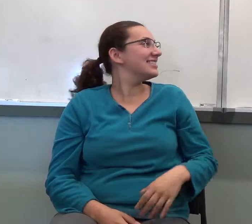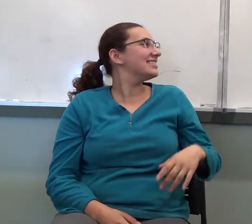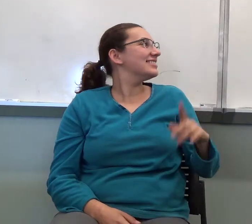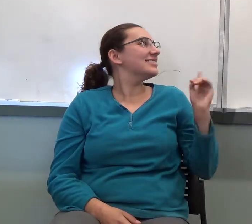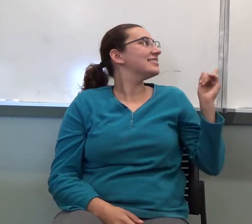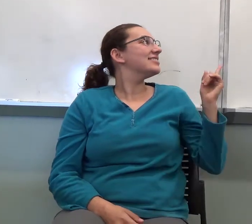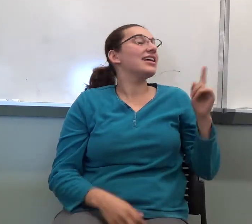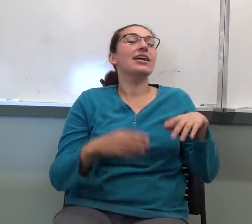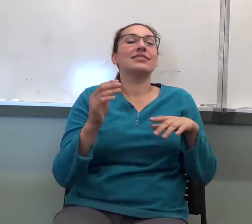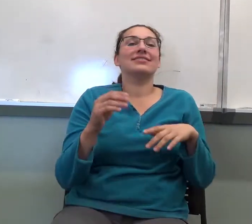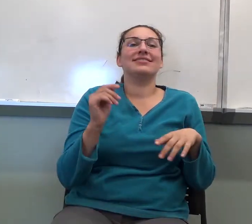micrograms.